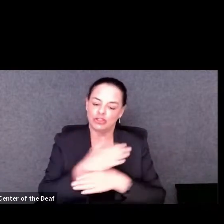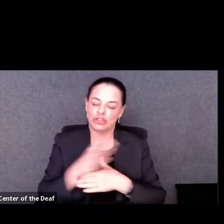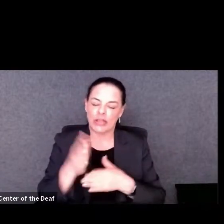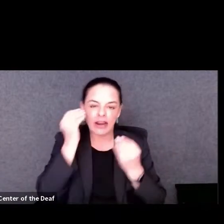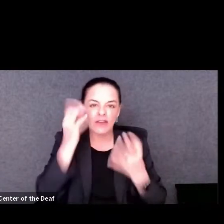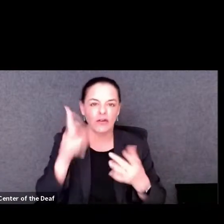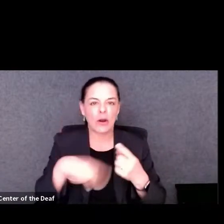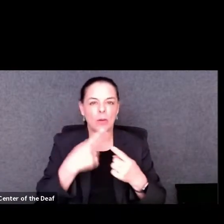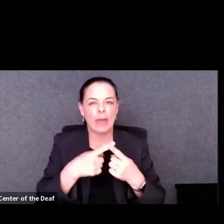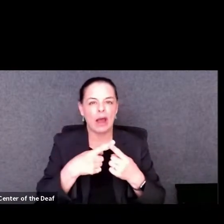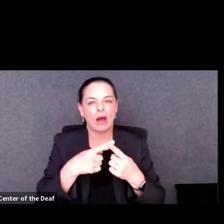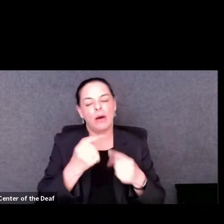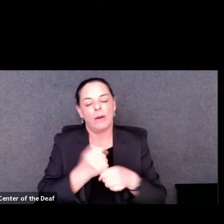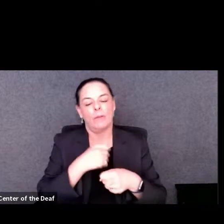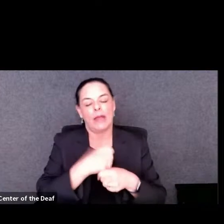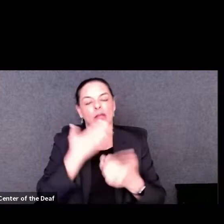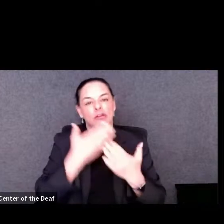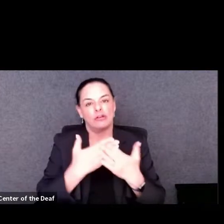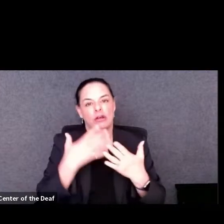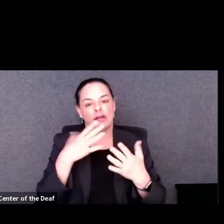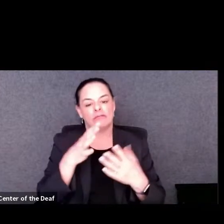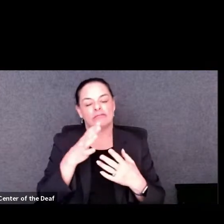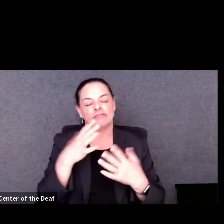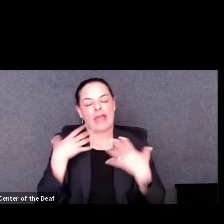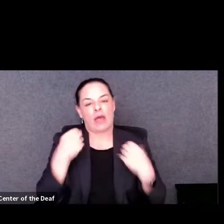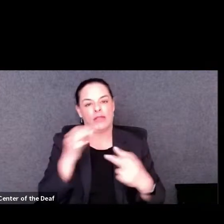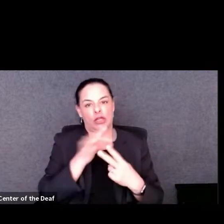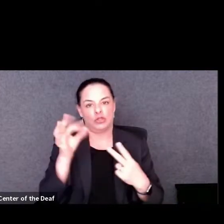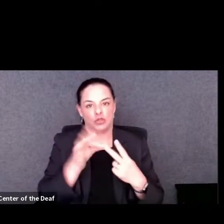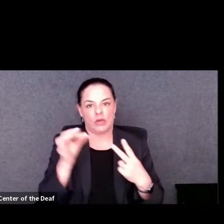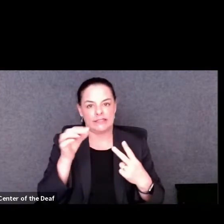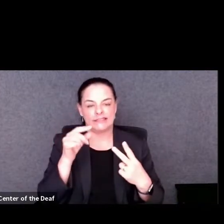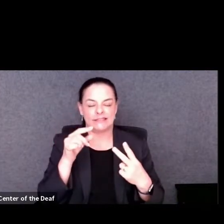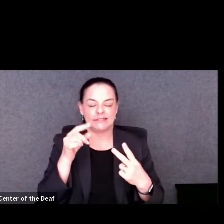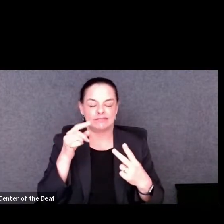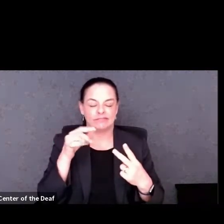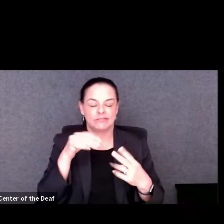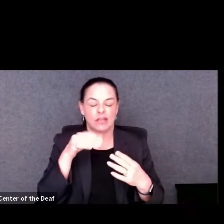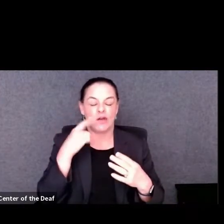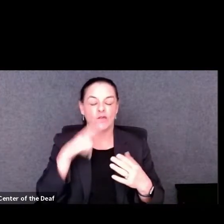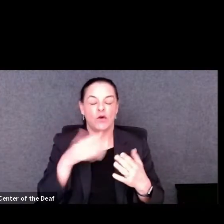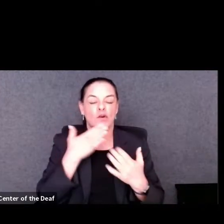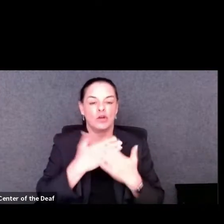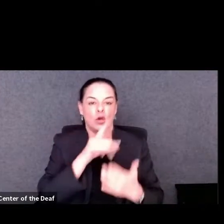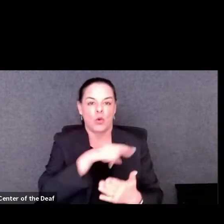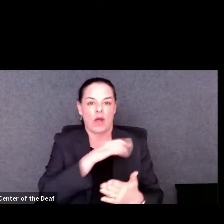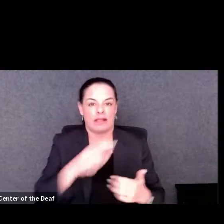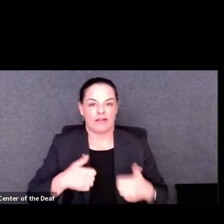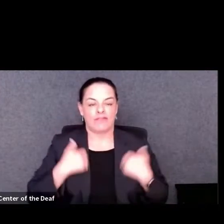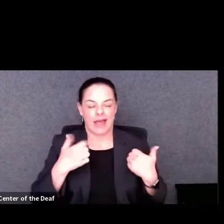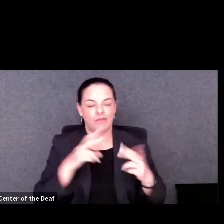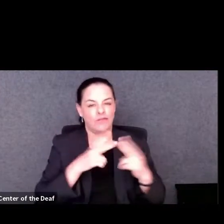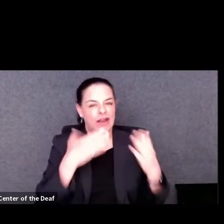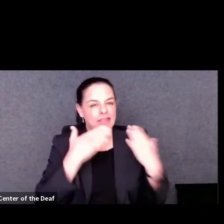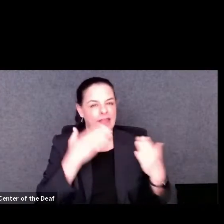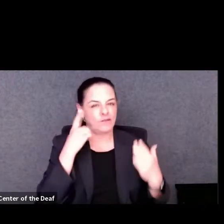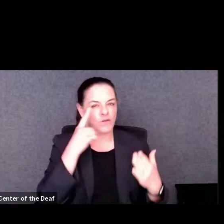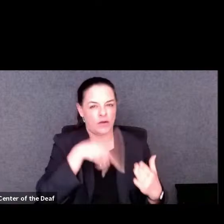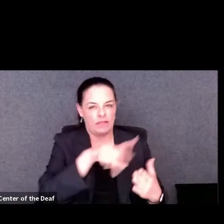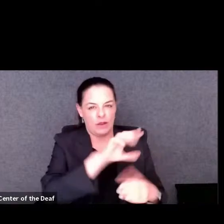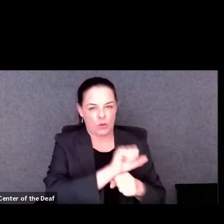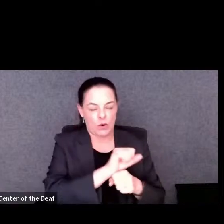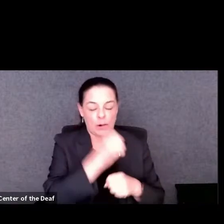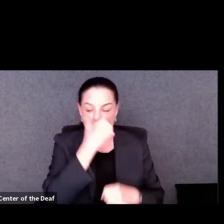healthy choices to improve quality of life. And we're very grateful to them and for all the work they're doing. As we sent out in a news release this